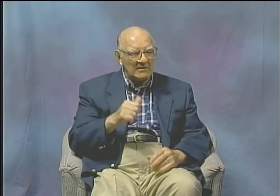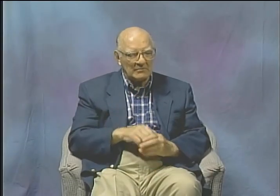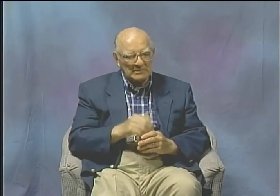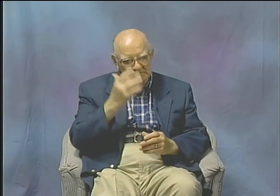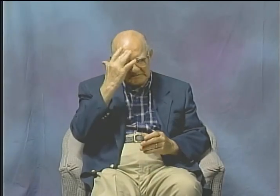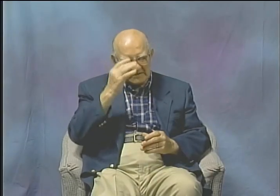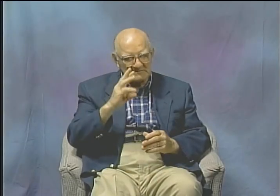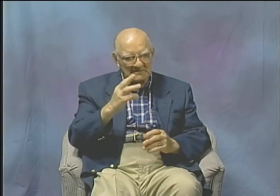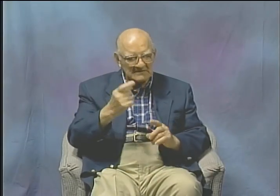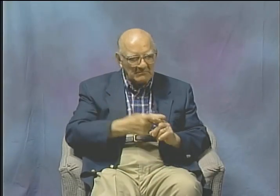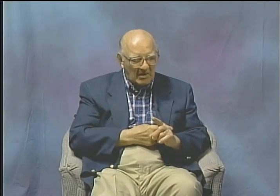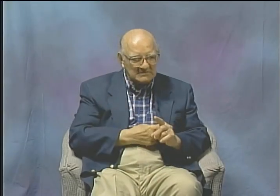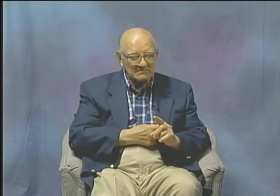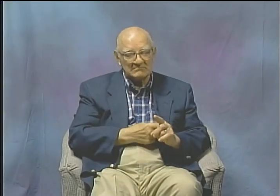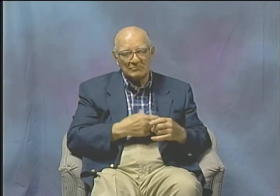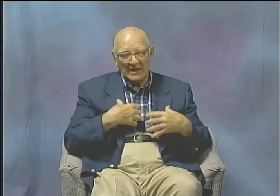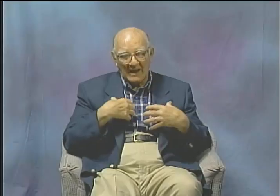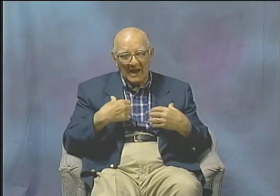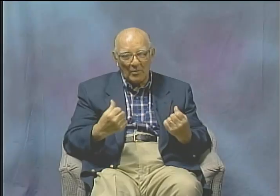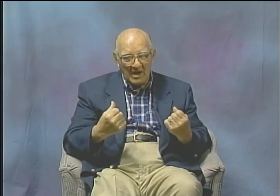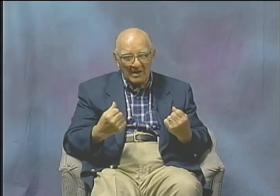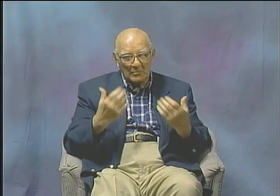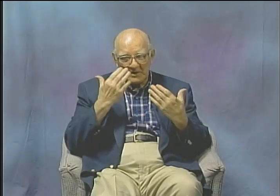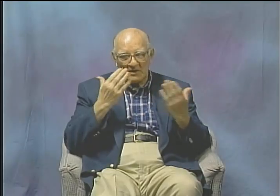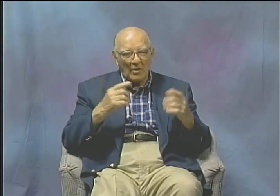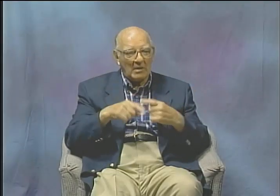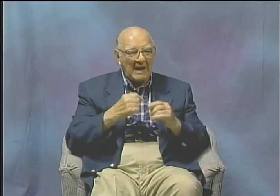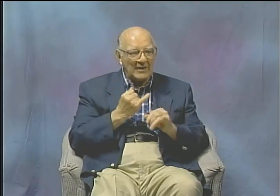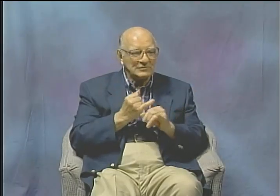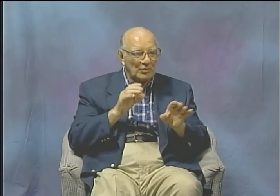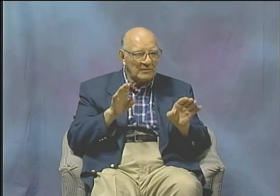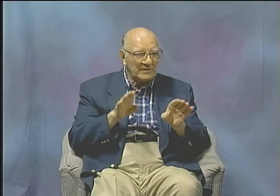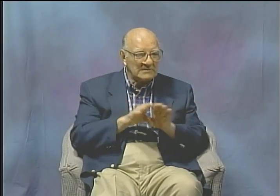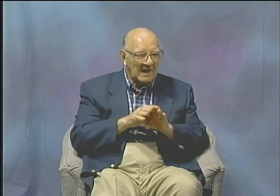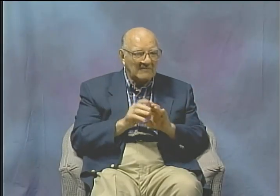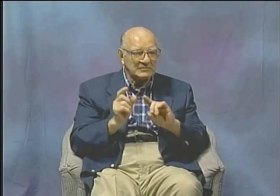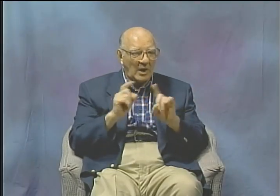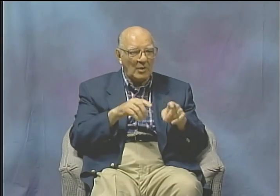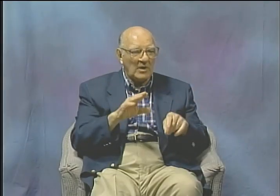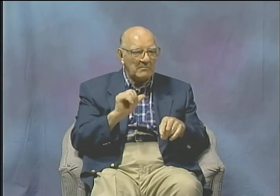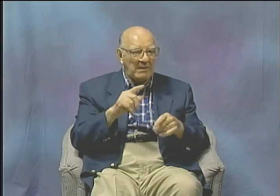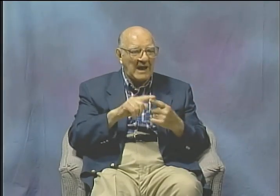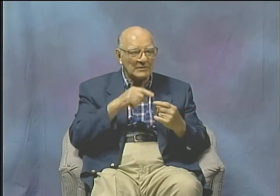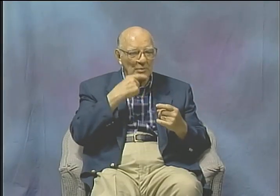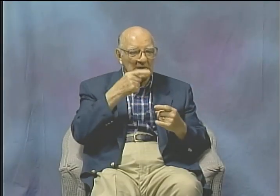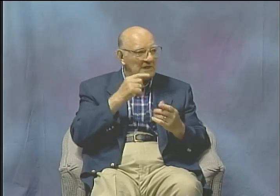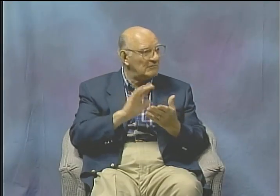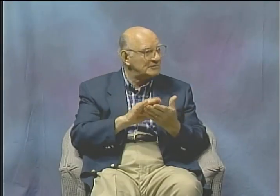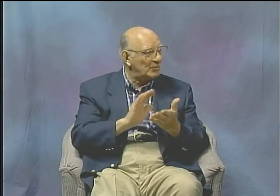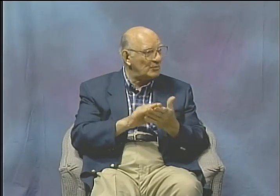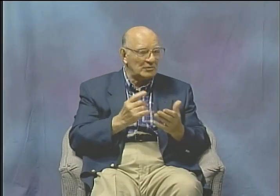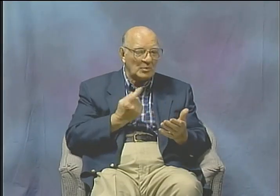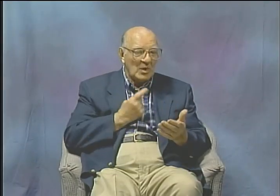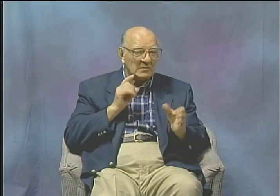was six months, and I got well. So I had a school for the deaf, so I went back to a hearing school.